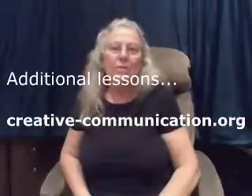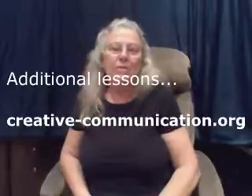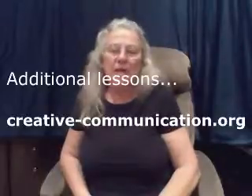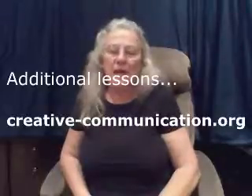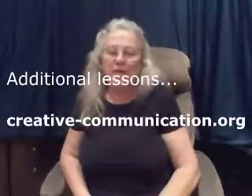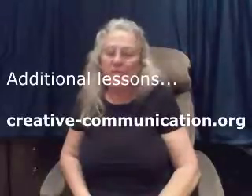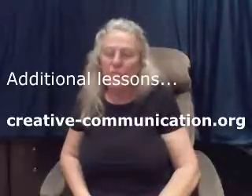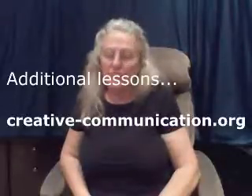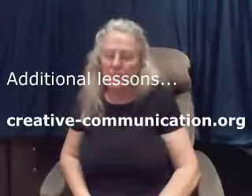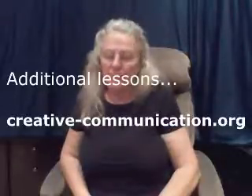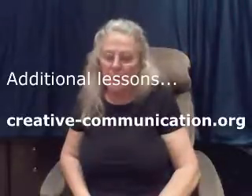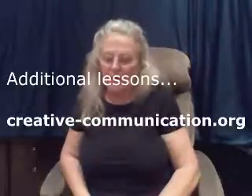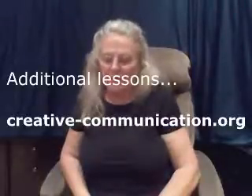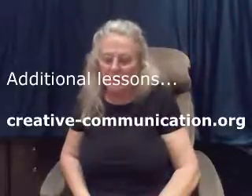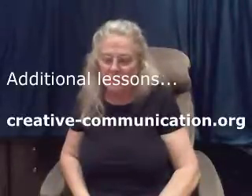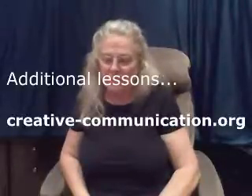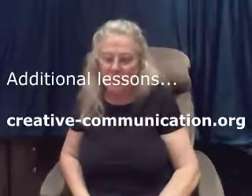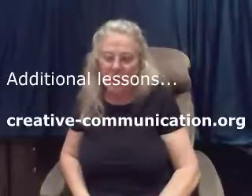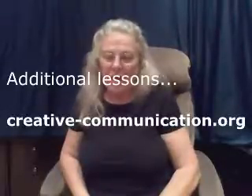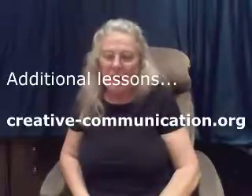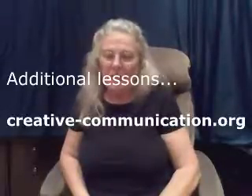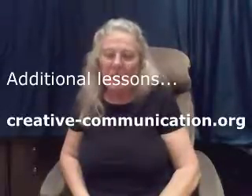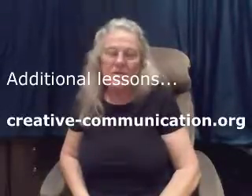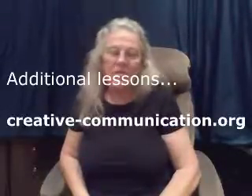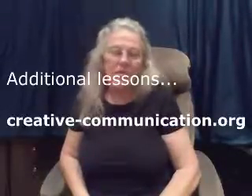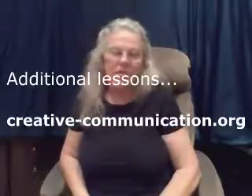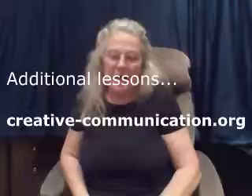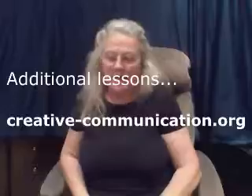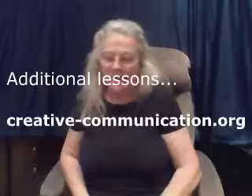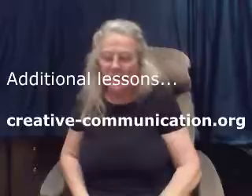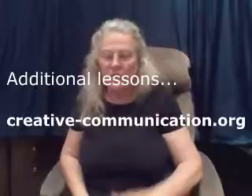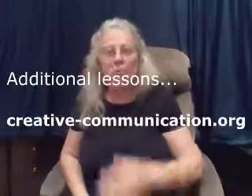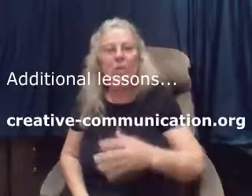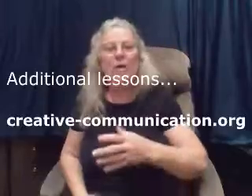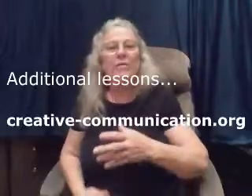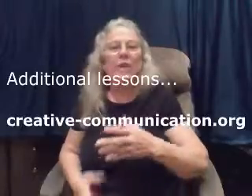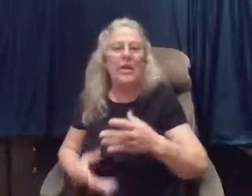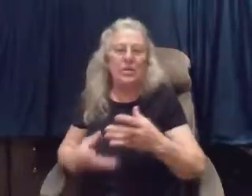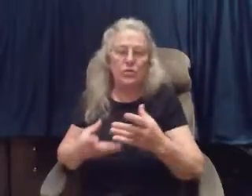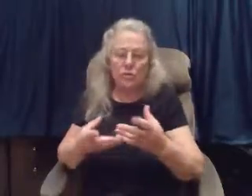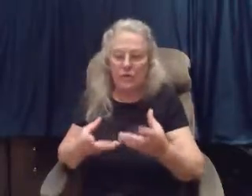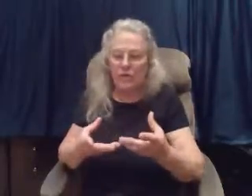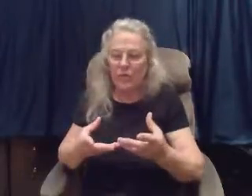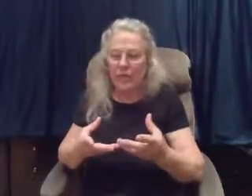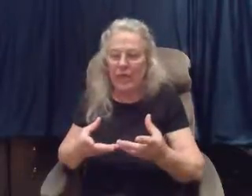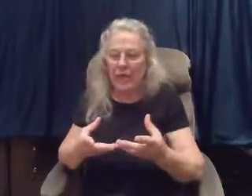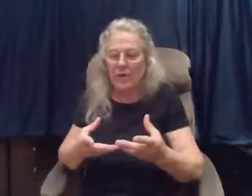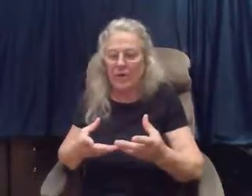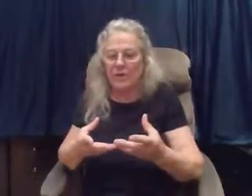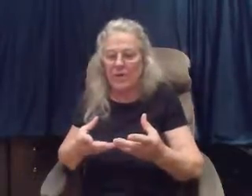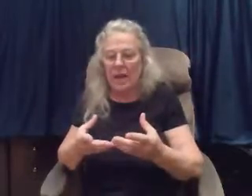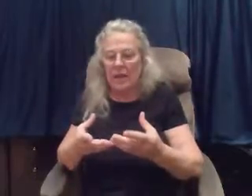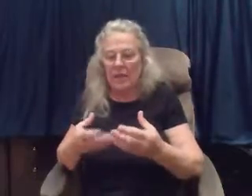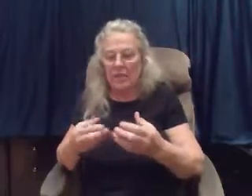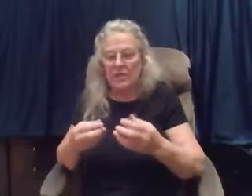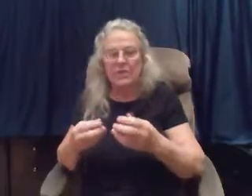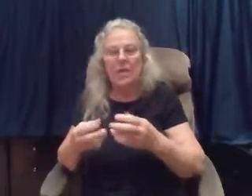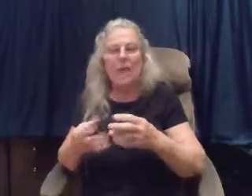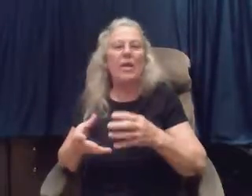Blue Skies and Rainbows. This song is one that is good for beginners. There's not a